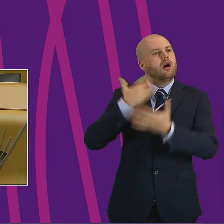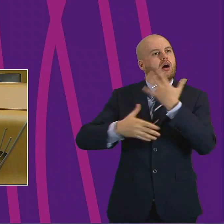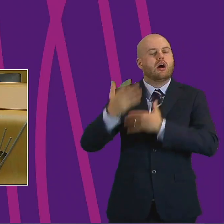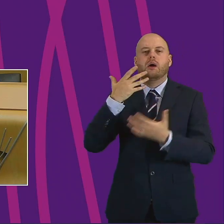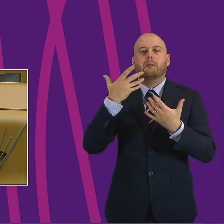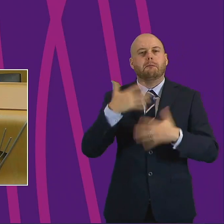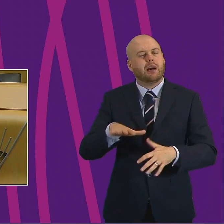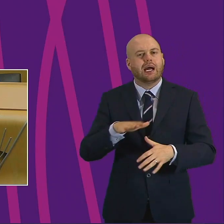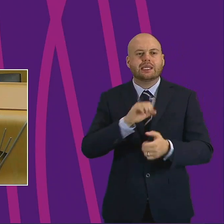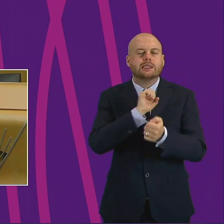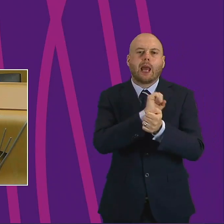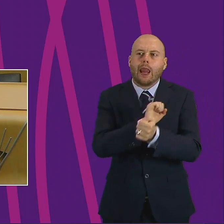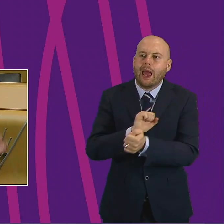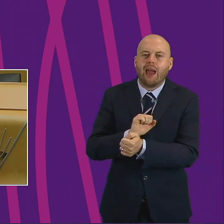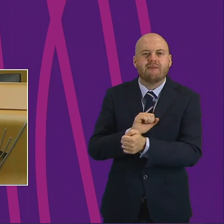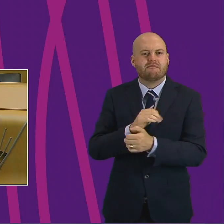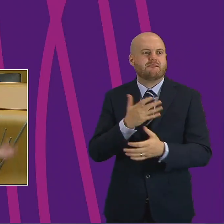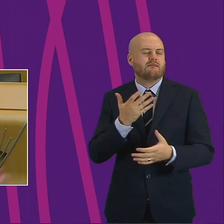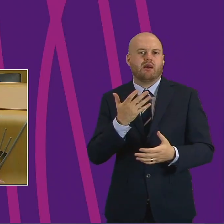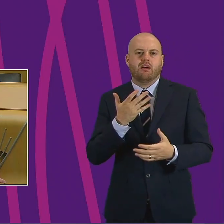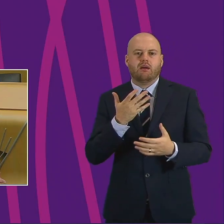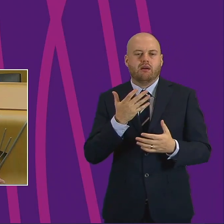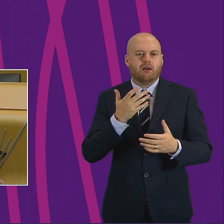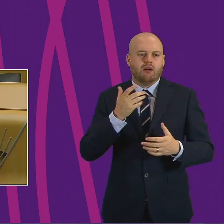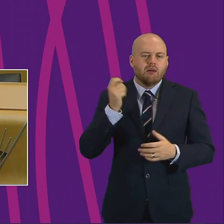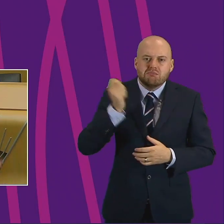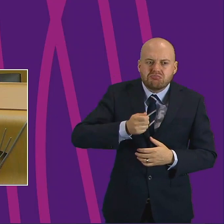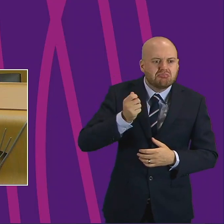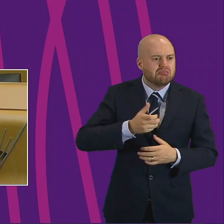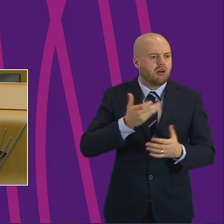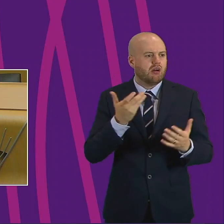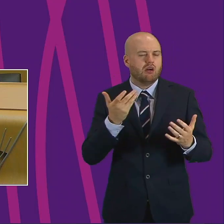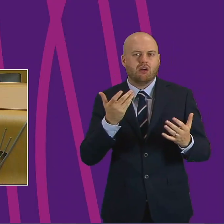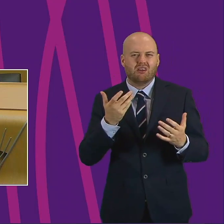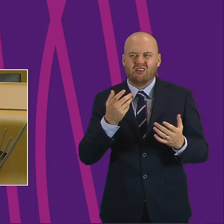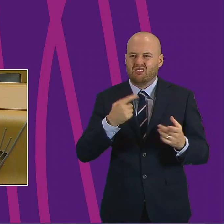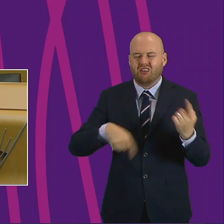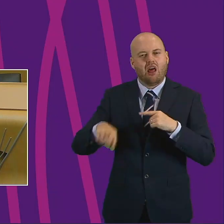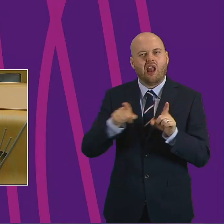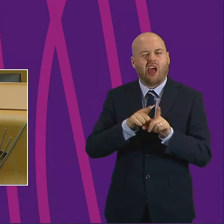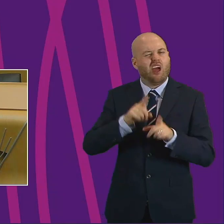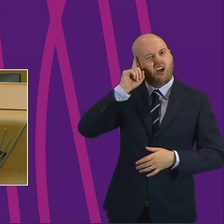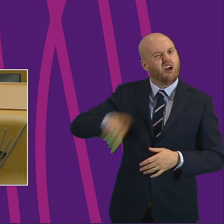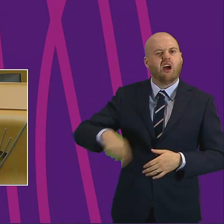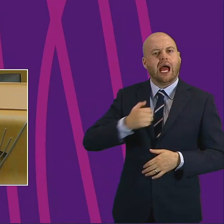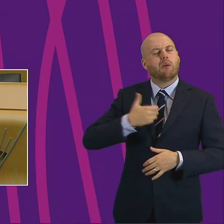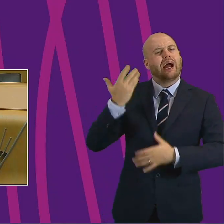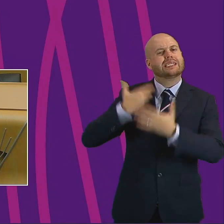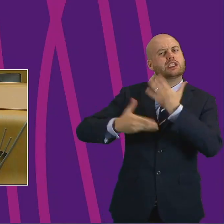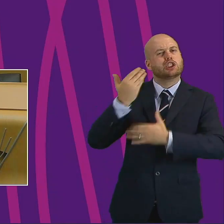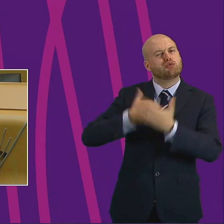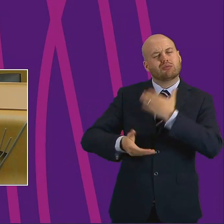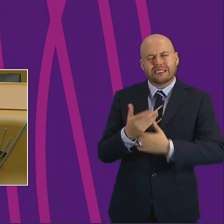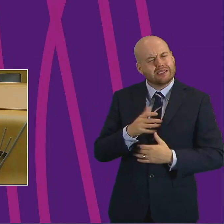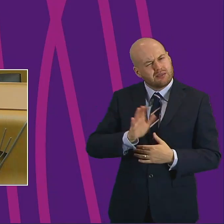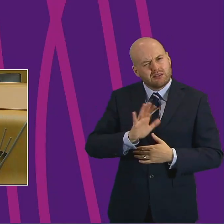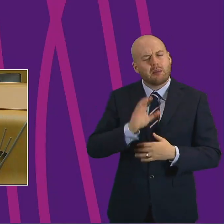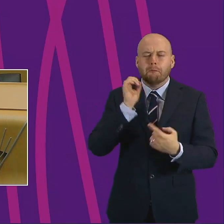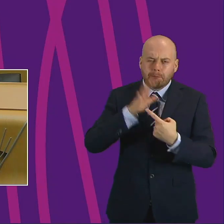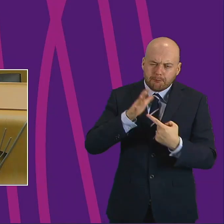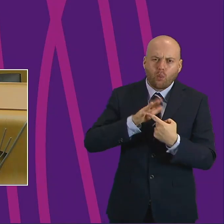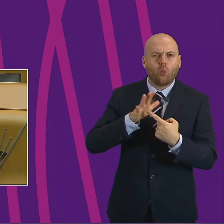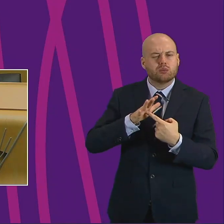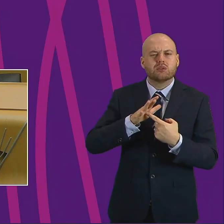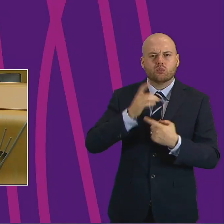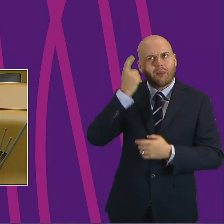colonisation, and the intolerance which we see follows from that ignorance of the history. So can I maybe go a wee bit further and